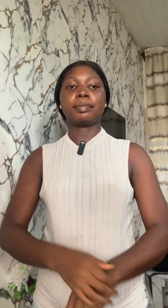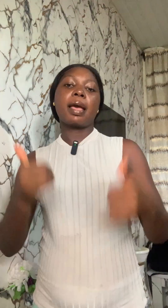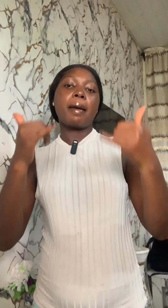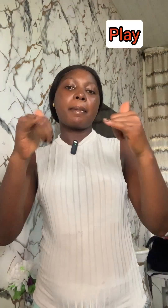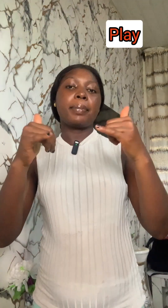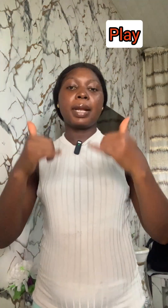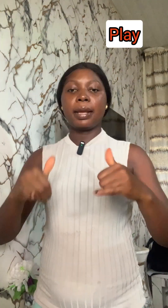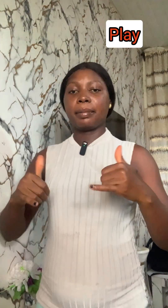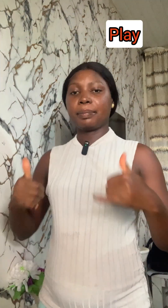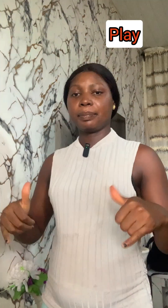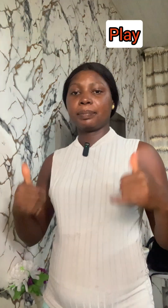Play.